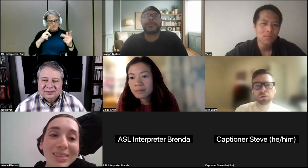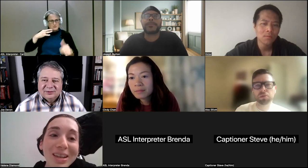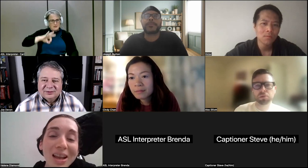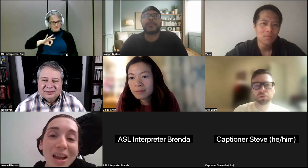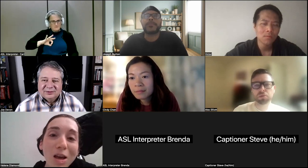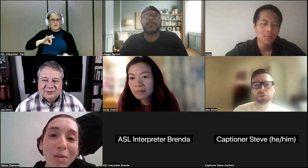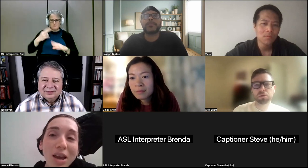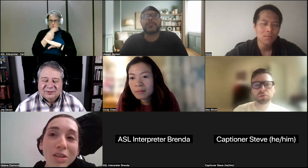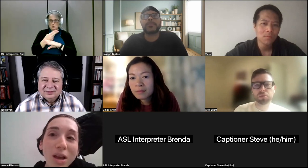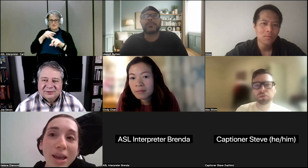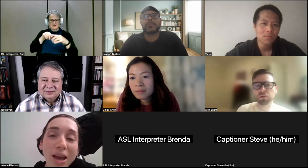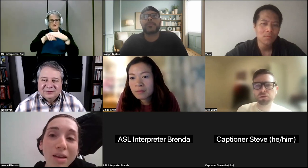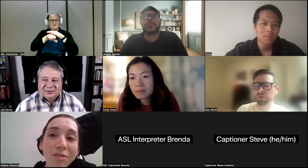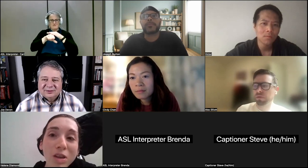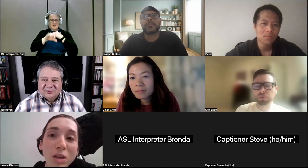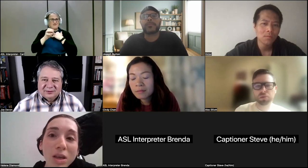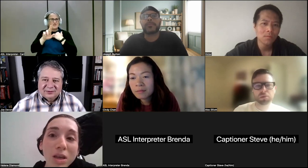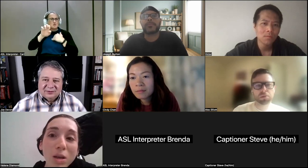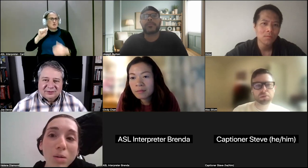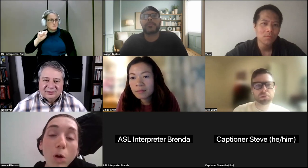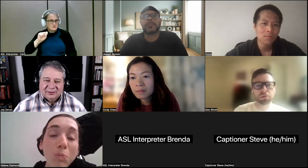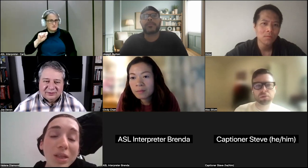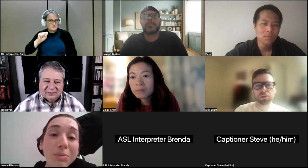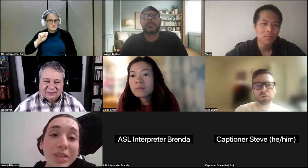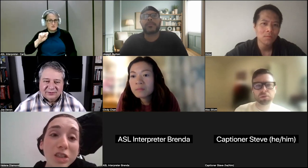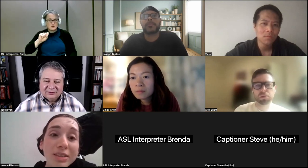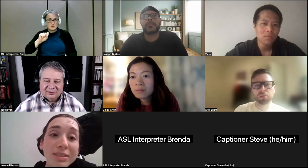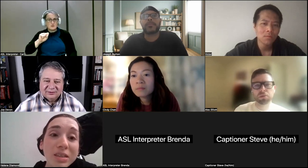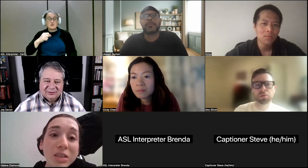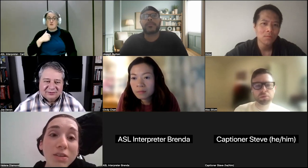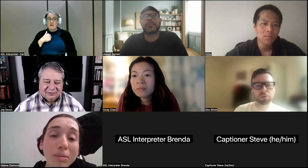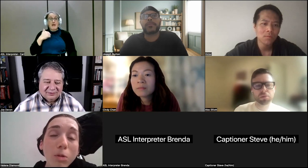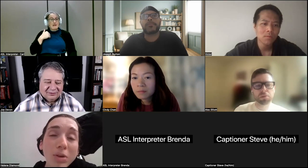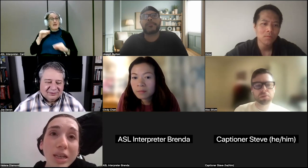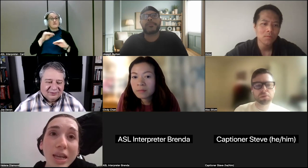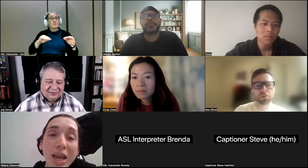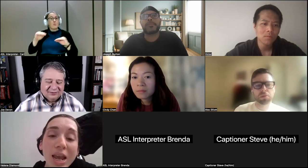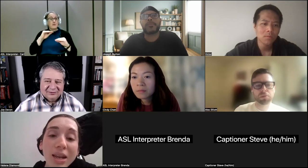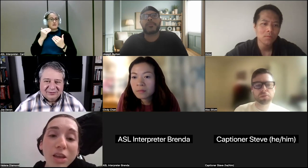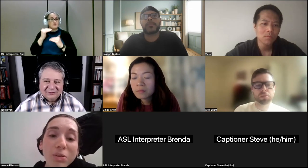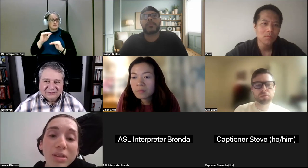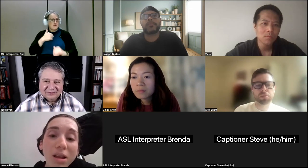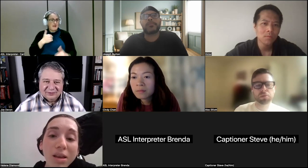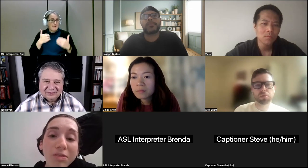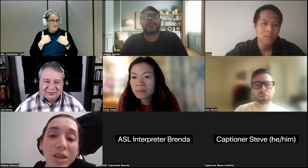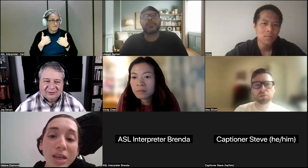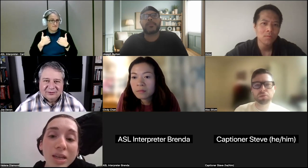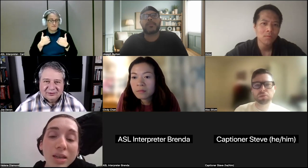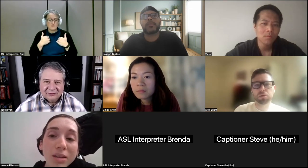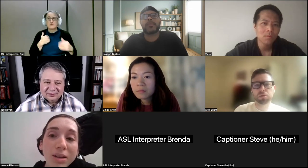features. I have mobility limitations. I live in mobility, and I use a lot